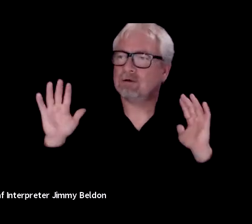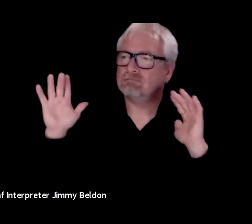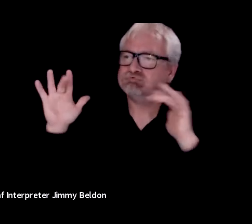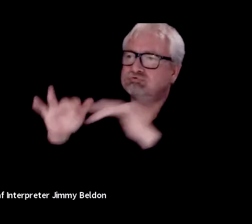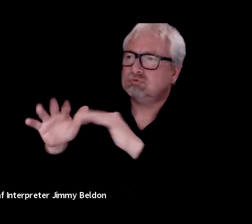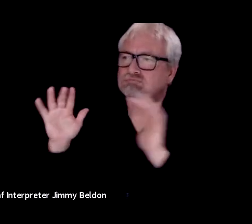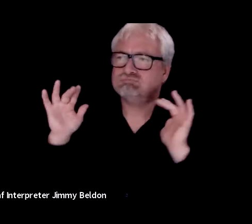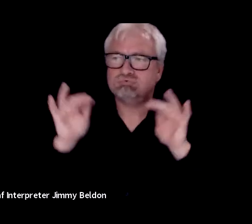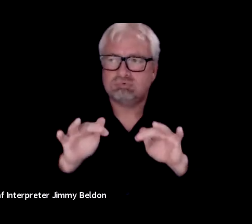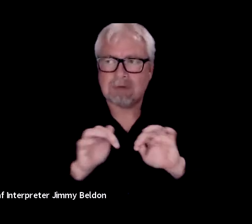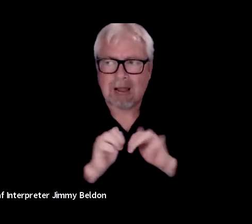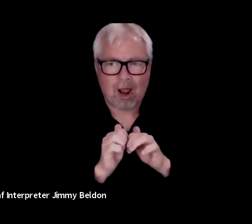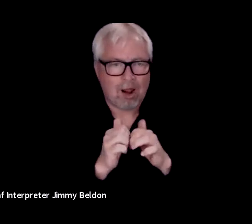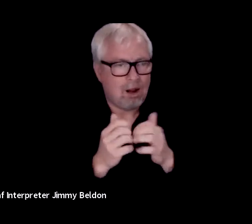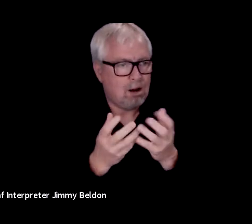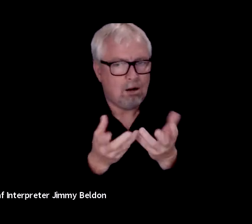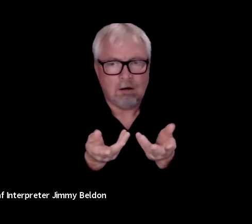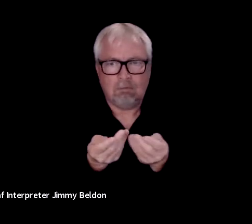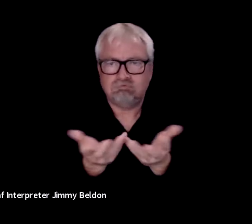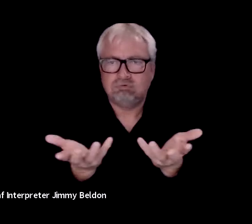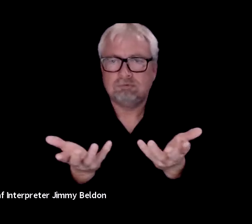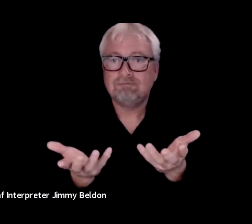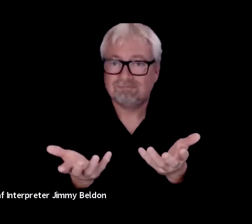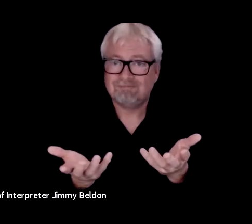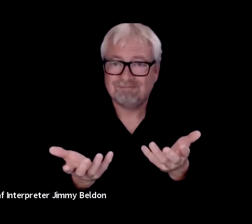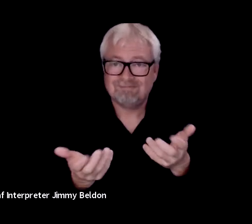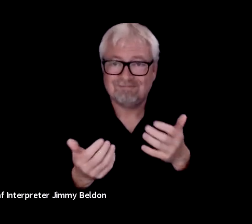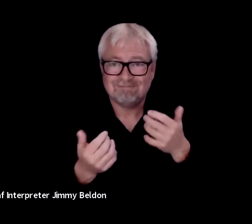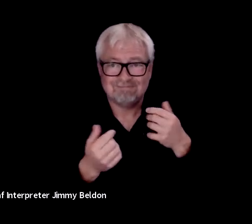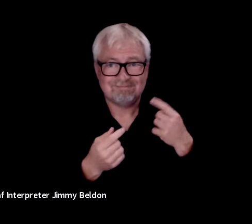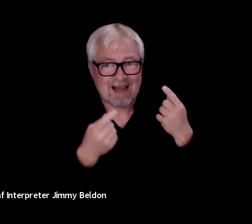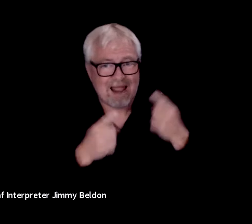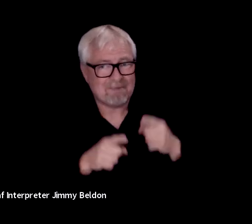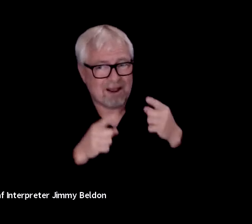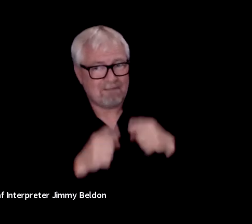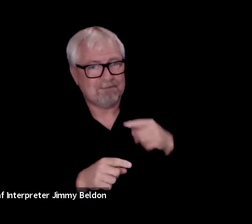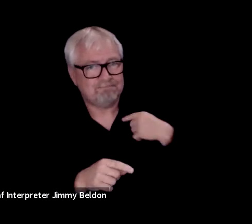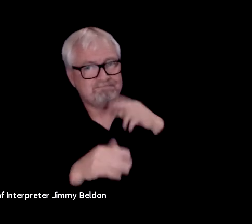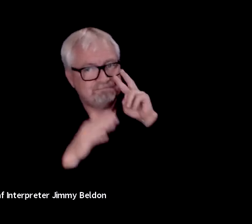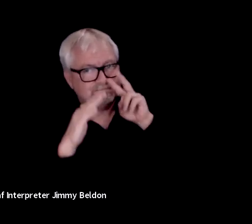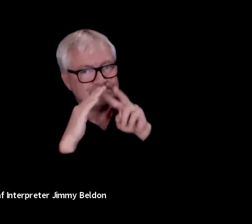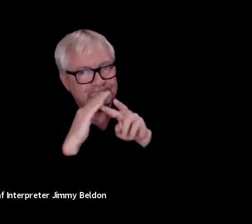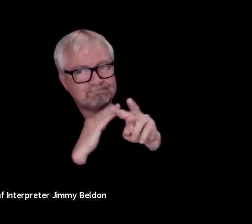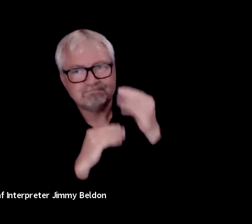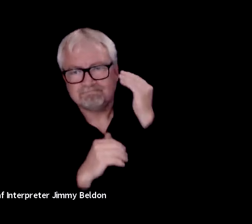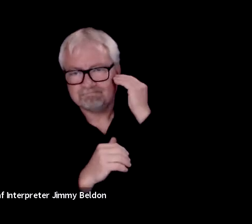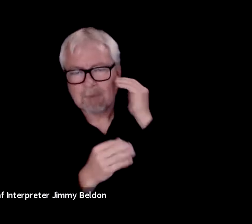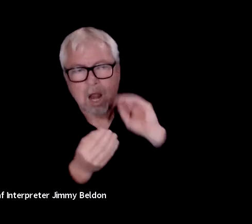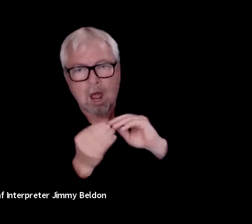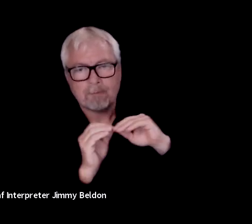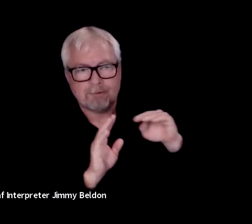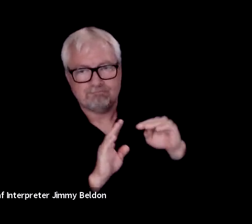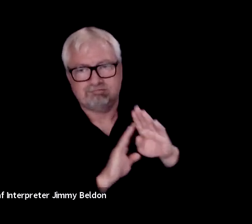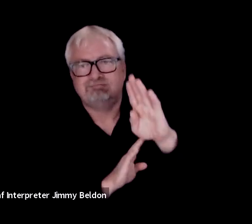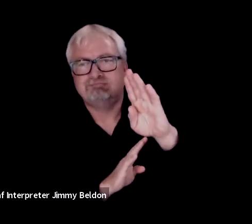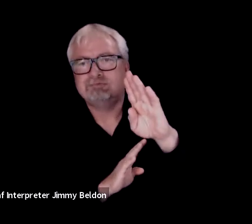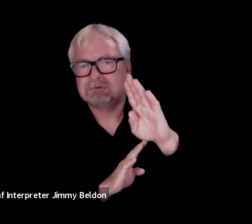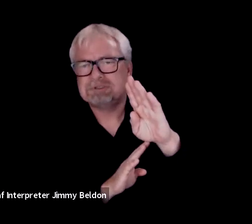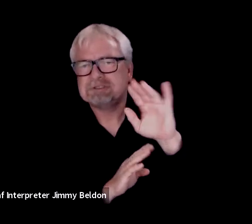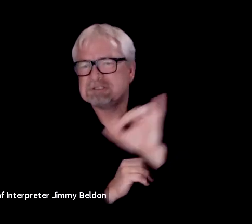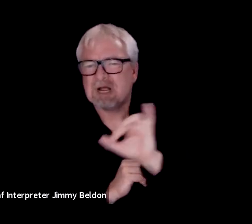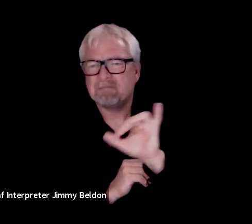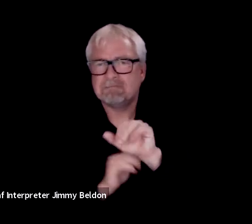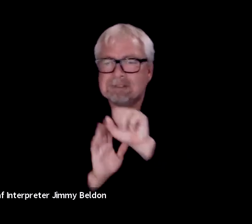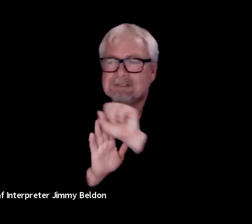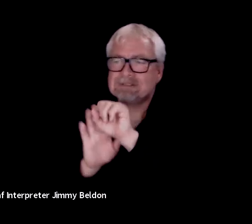cases associated with those events, and that's certainly been the case with the 2021 State Fair. The fair ended a little over a week ago, and